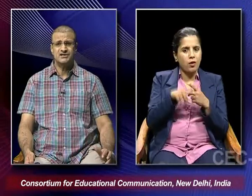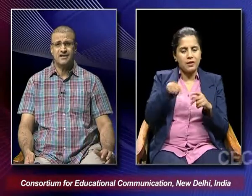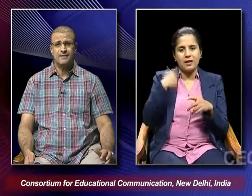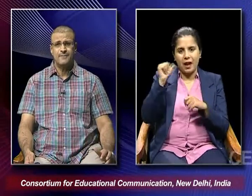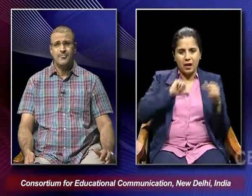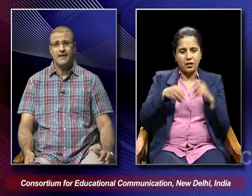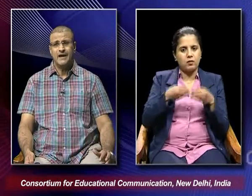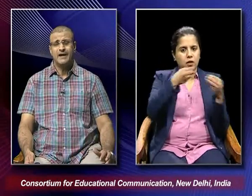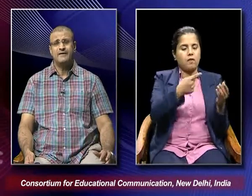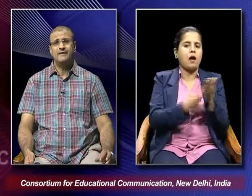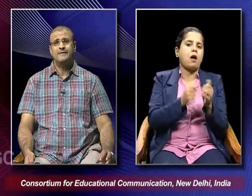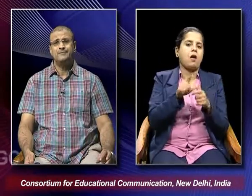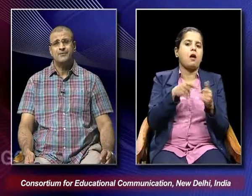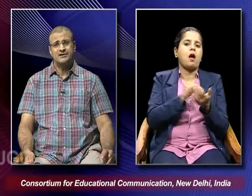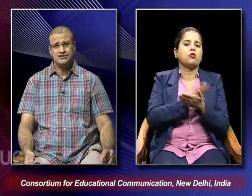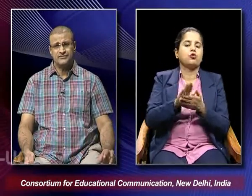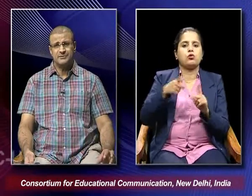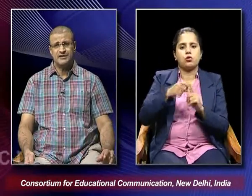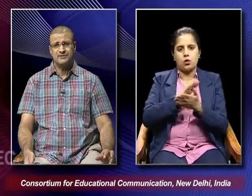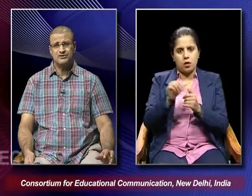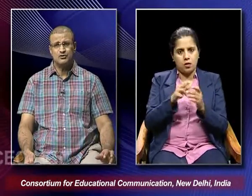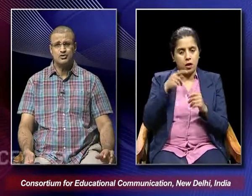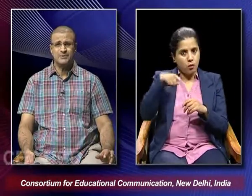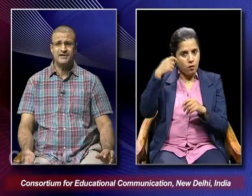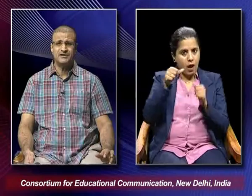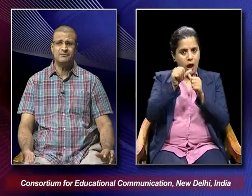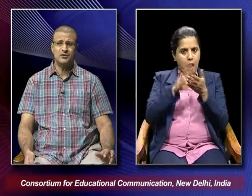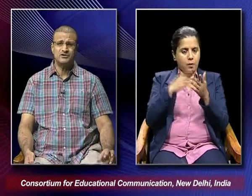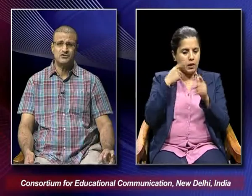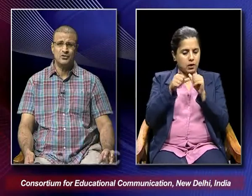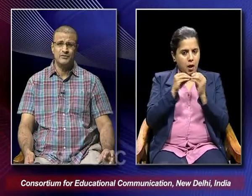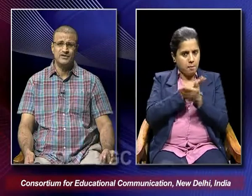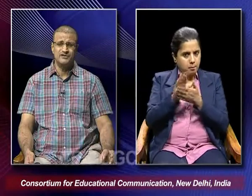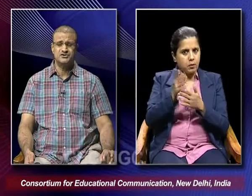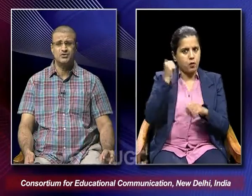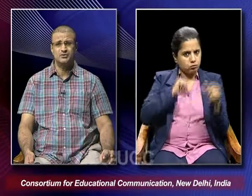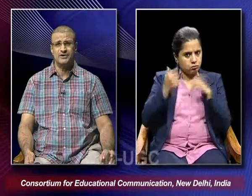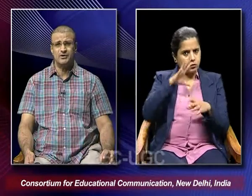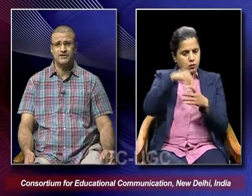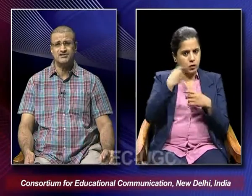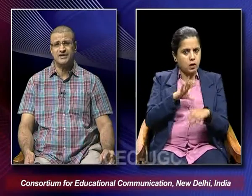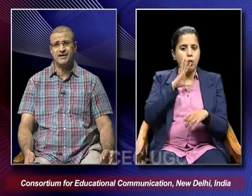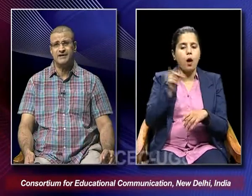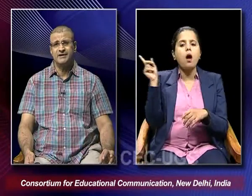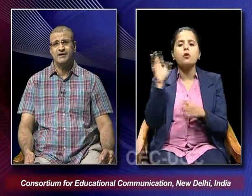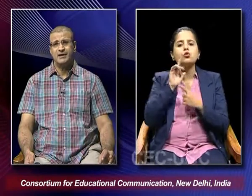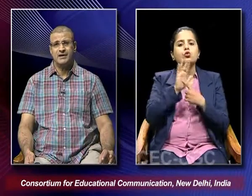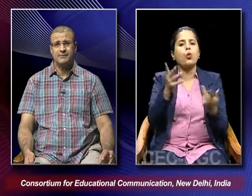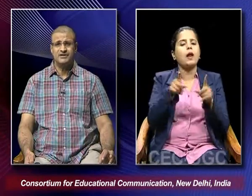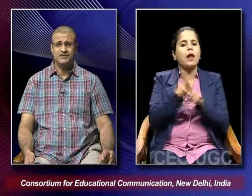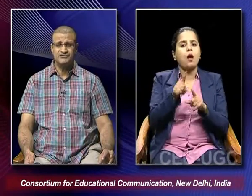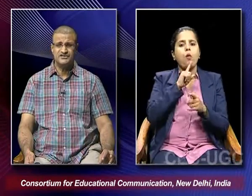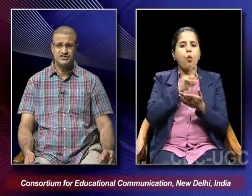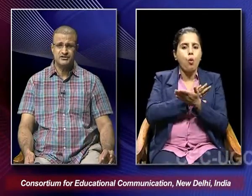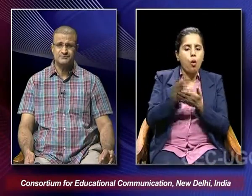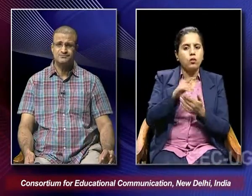Rajesh Khanna. And in this film, Amitabh Bachchan also played an important role, where he is shown to be an honest and